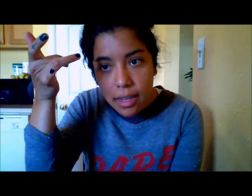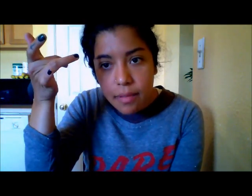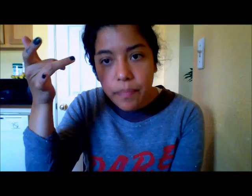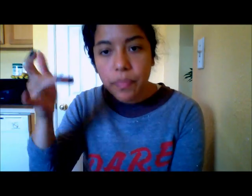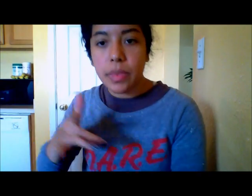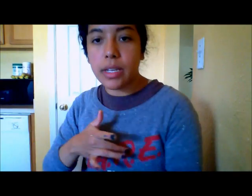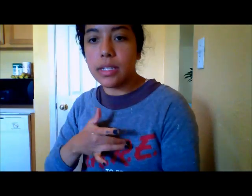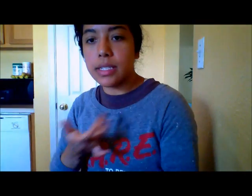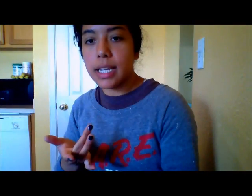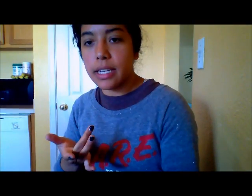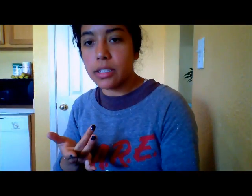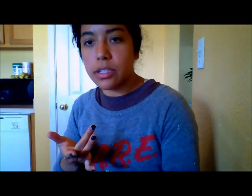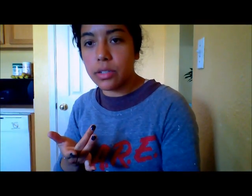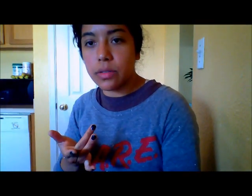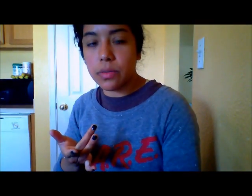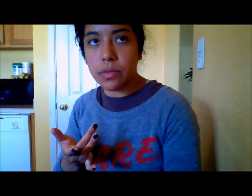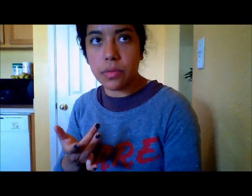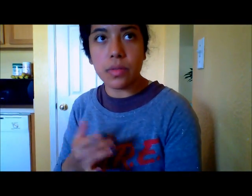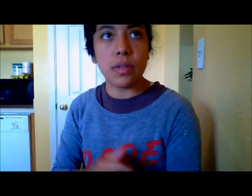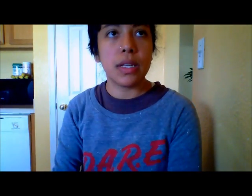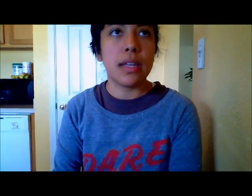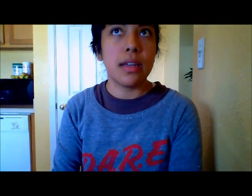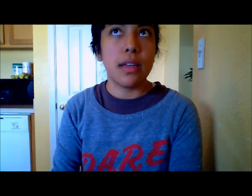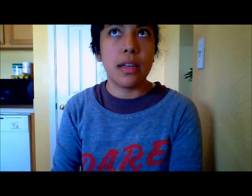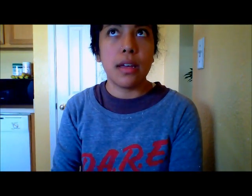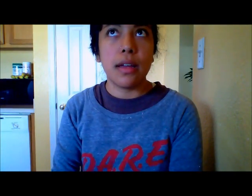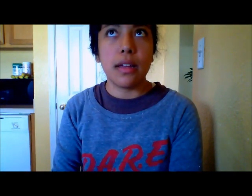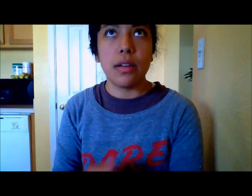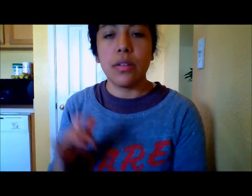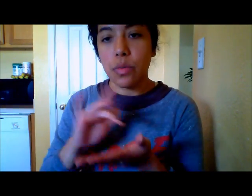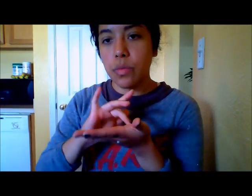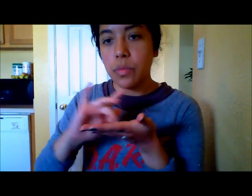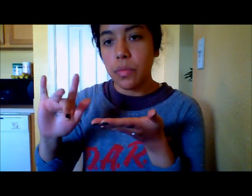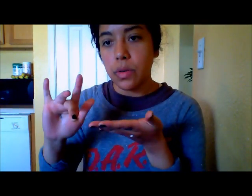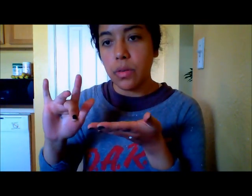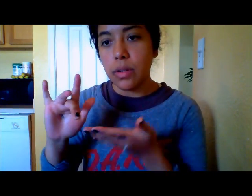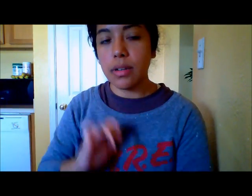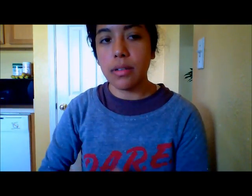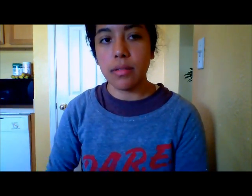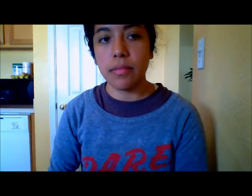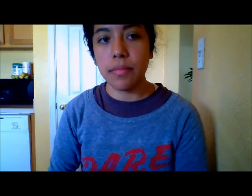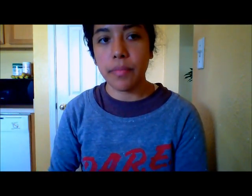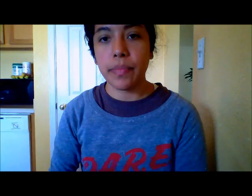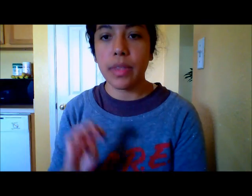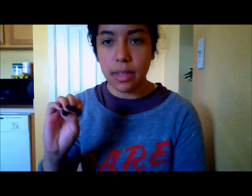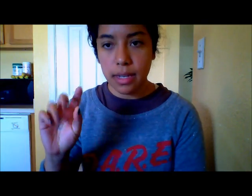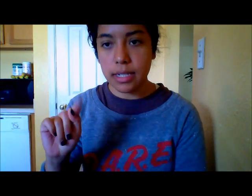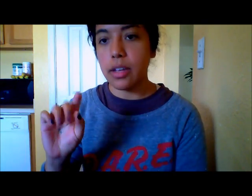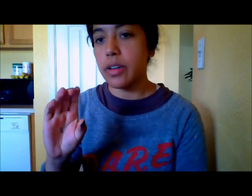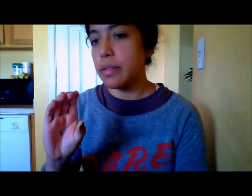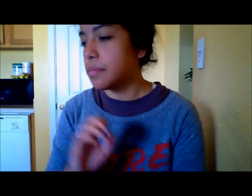forget, tend to, uh, rude, etc.